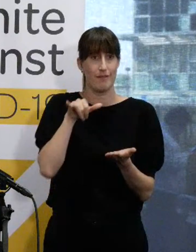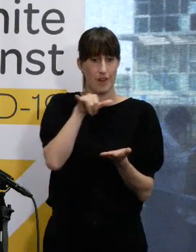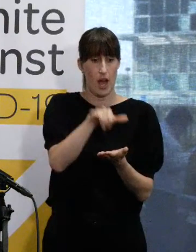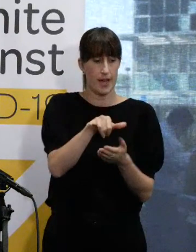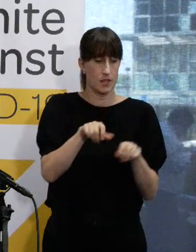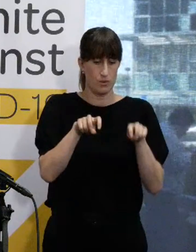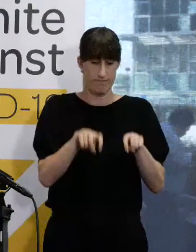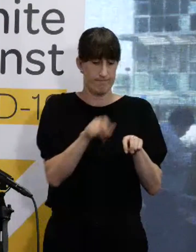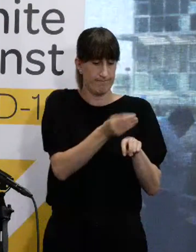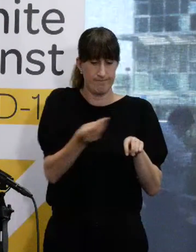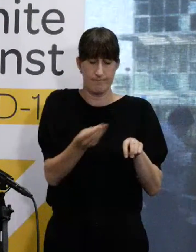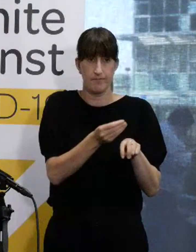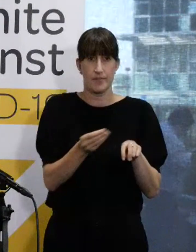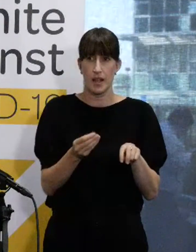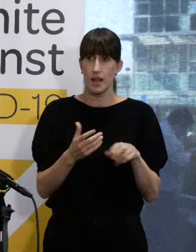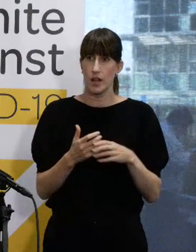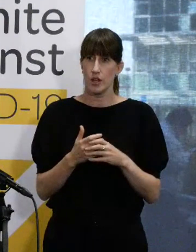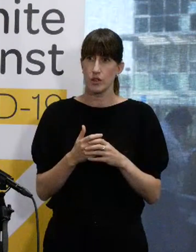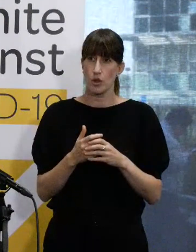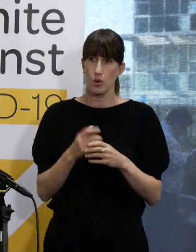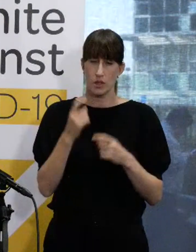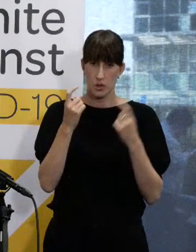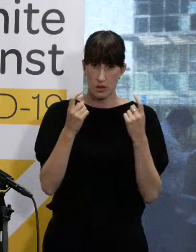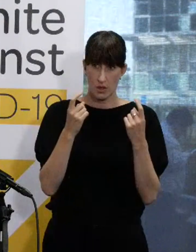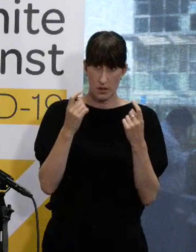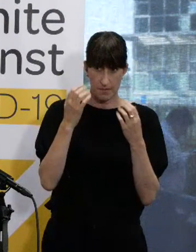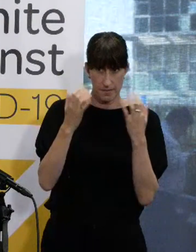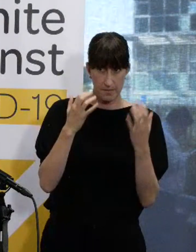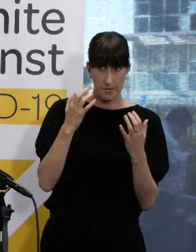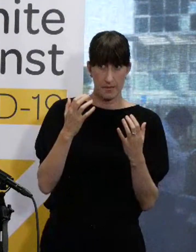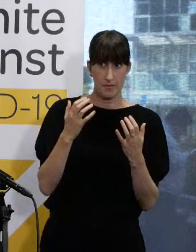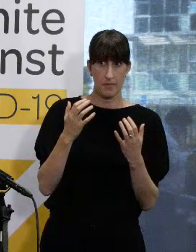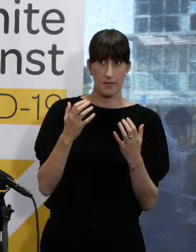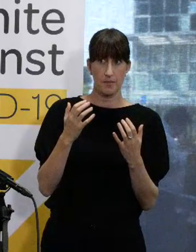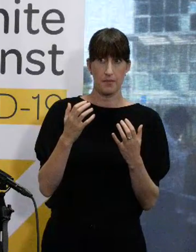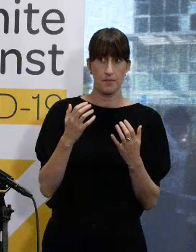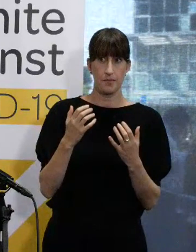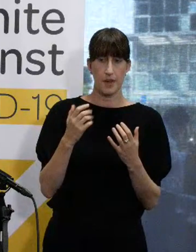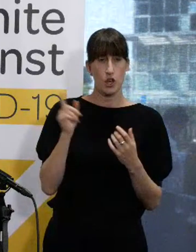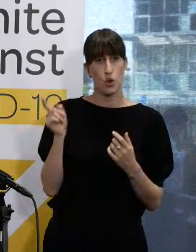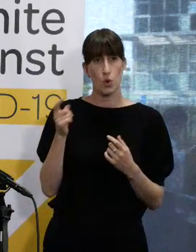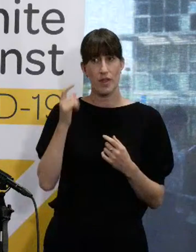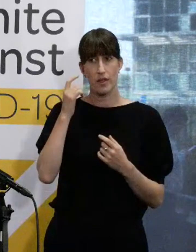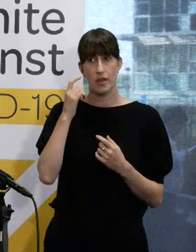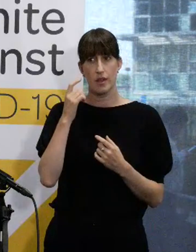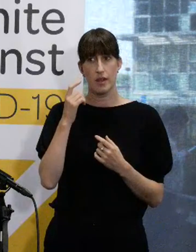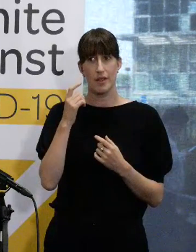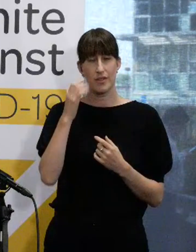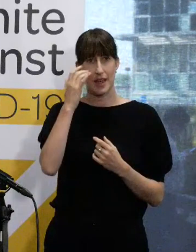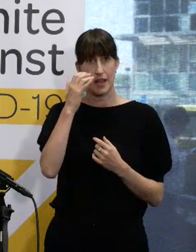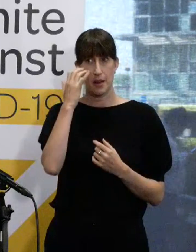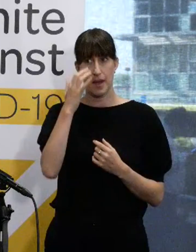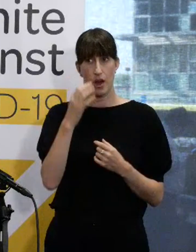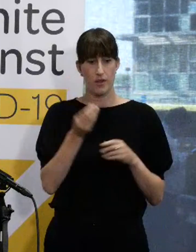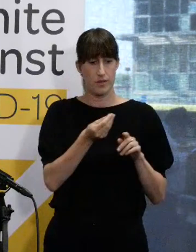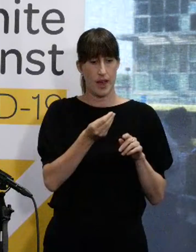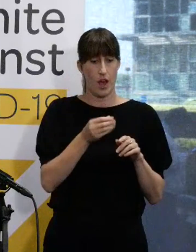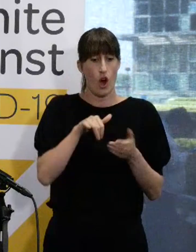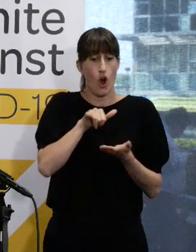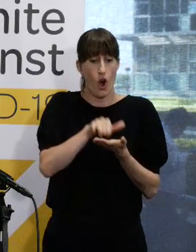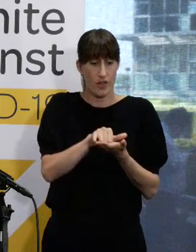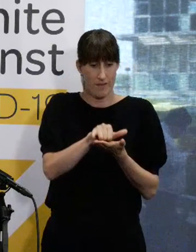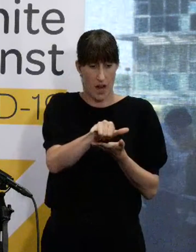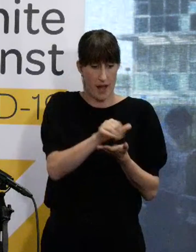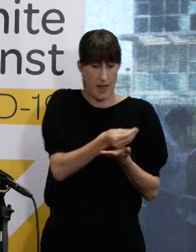has that sequencing indicated that it is in-flight transmission, that these people, or many of them, have the same sequence